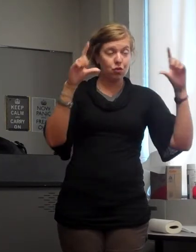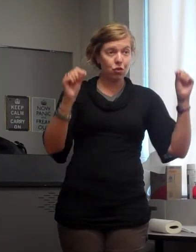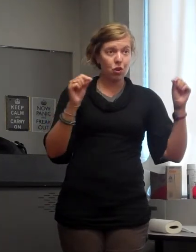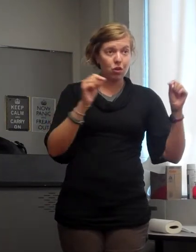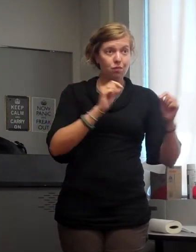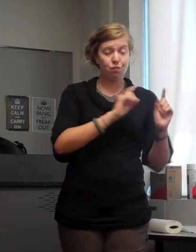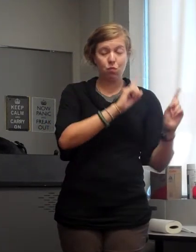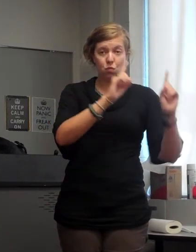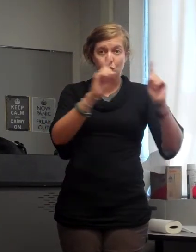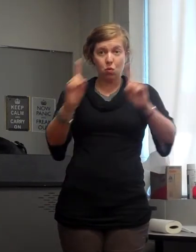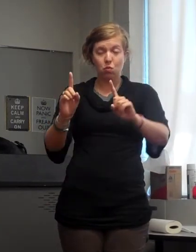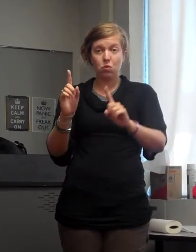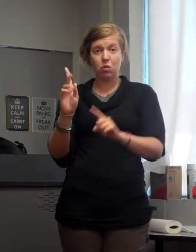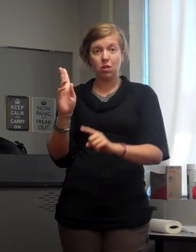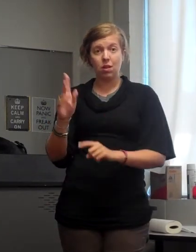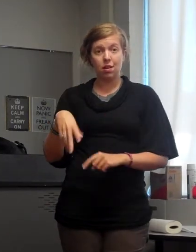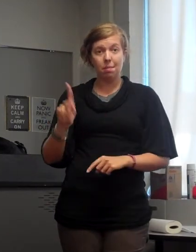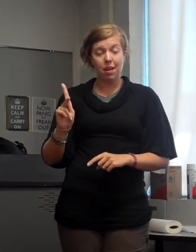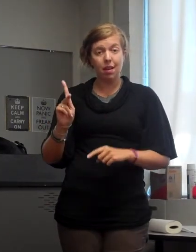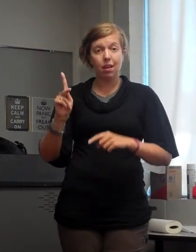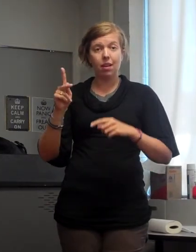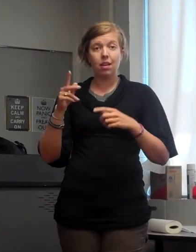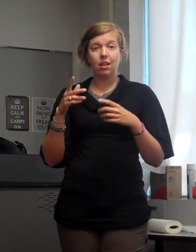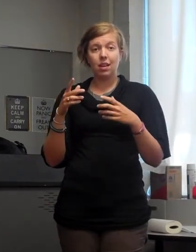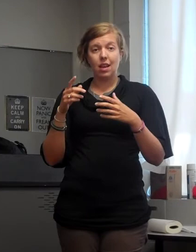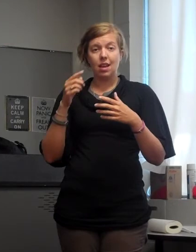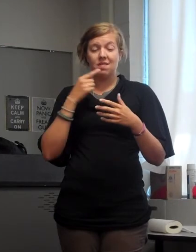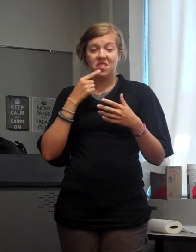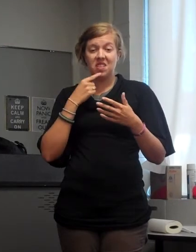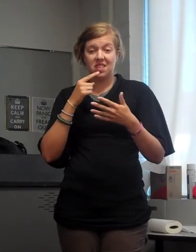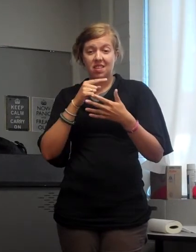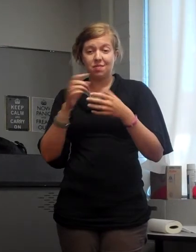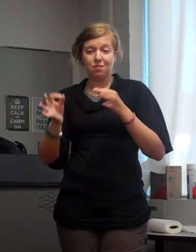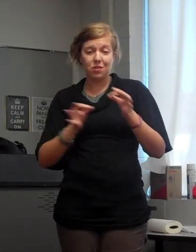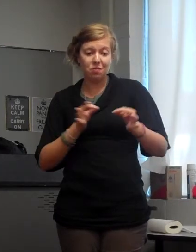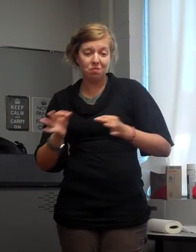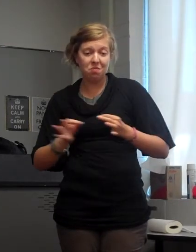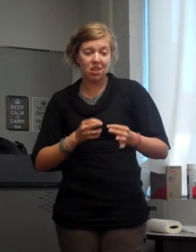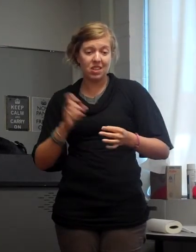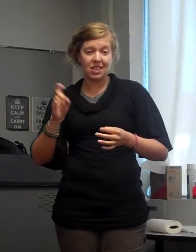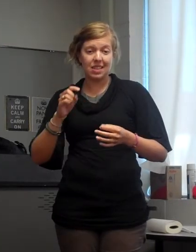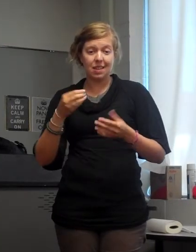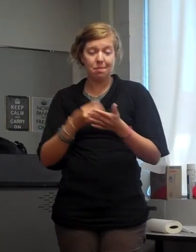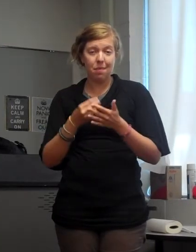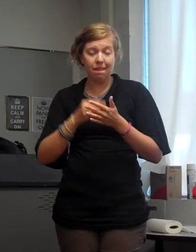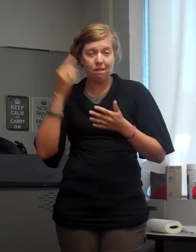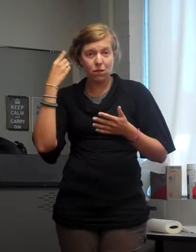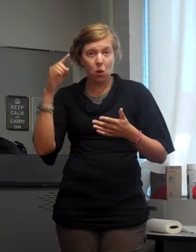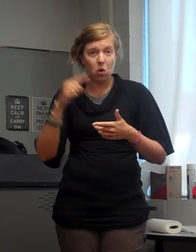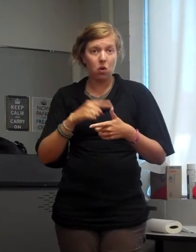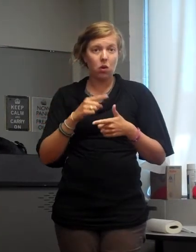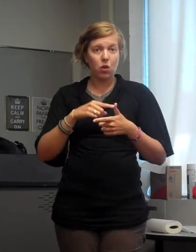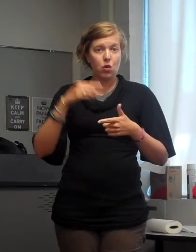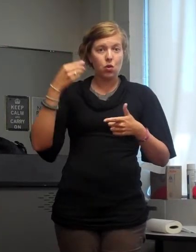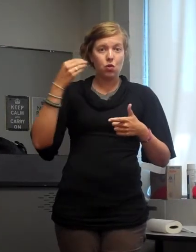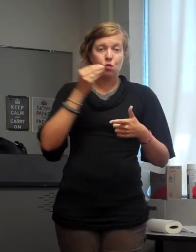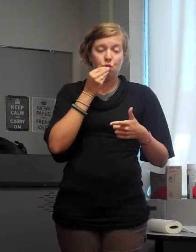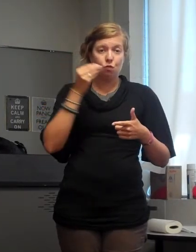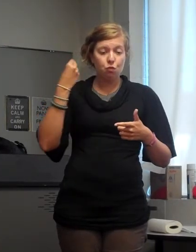says what he needs that money for, with weekly expense or bi-weekly expense, groceries, gas, that kind of stuff.